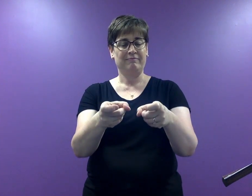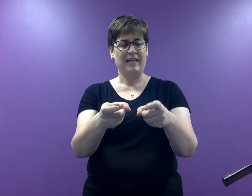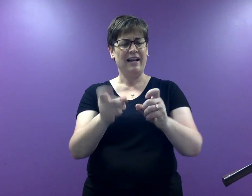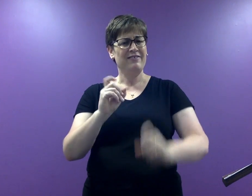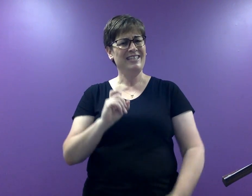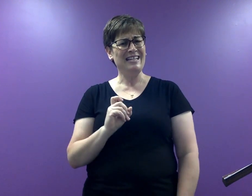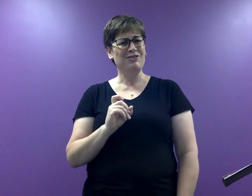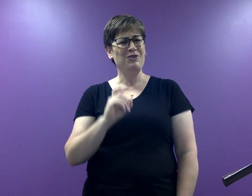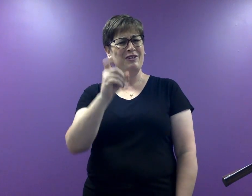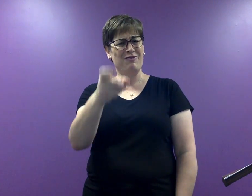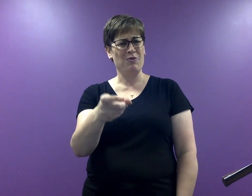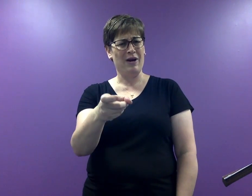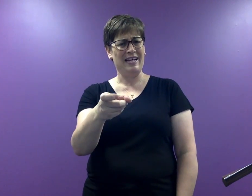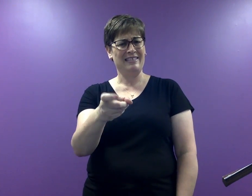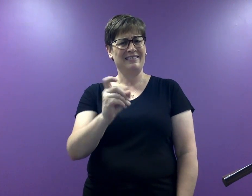And I've seen it 2 different ways.